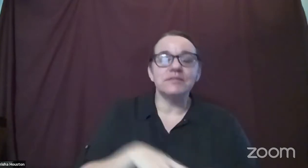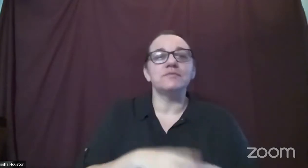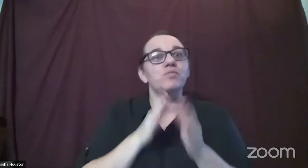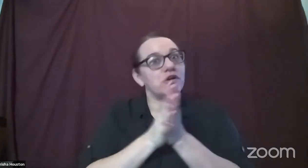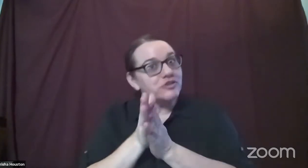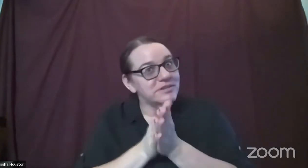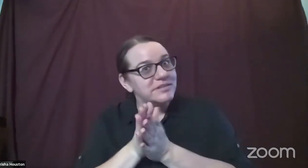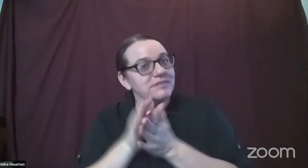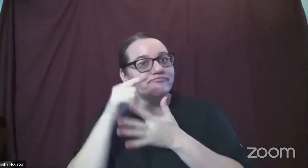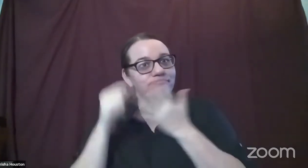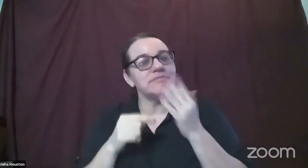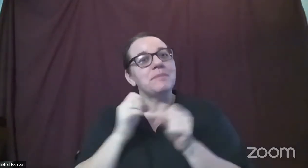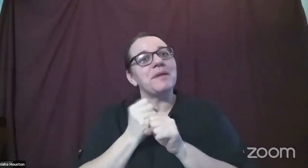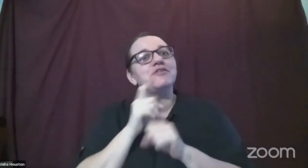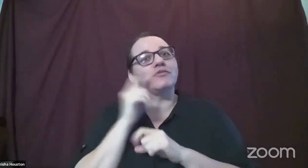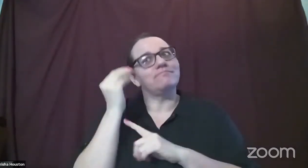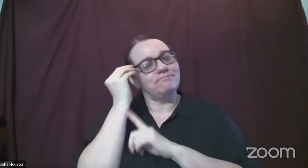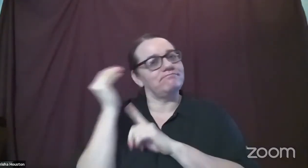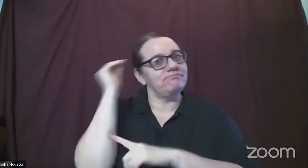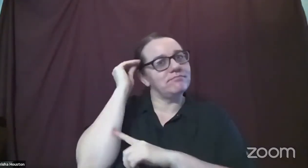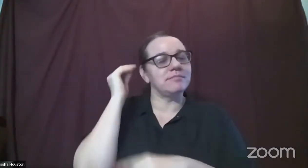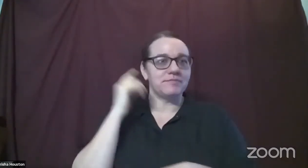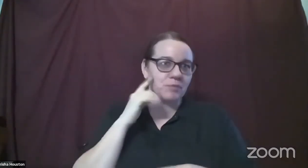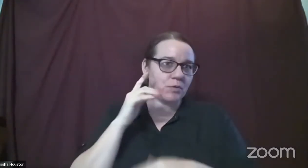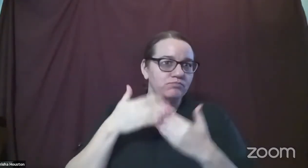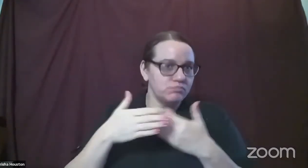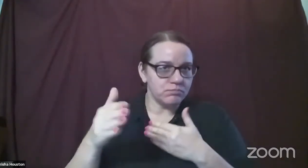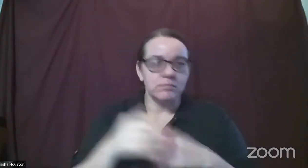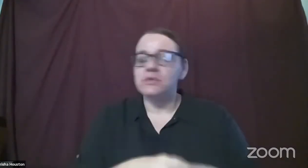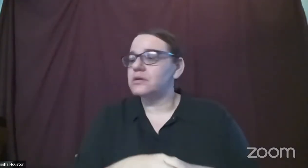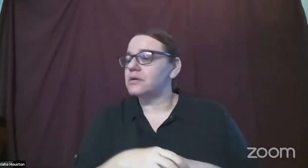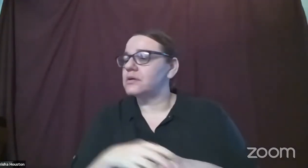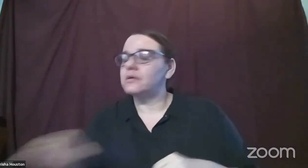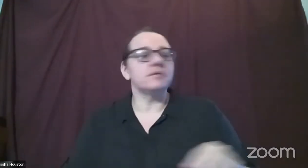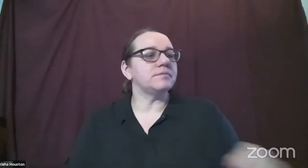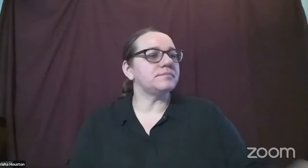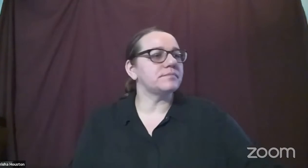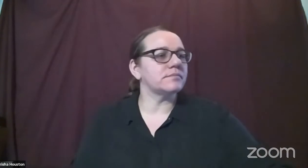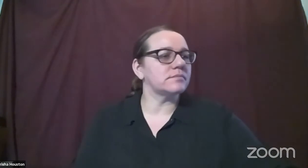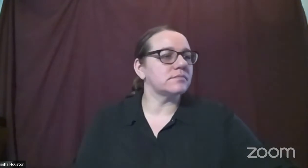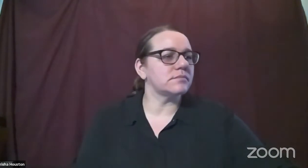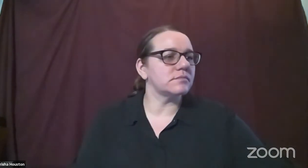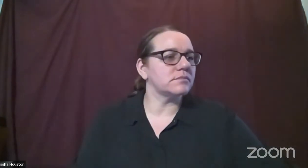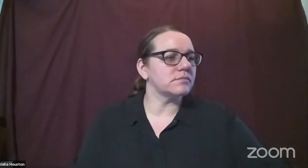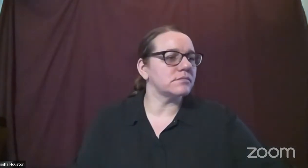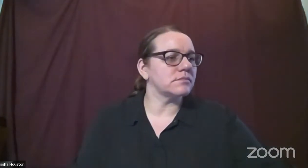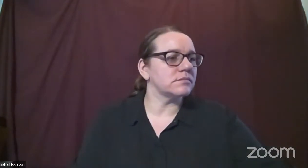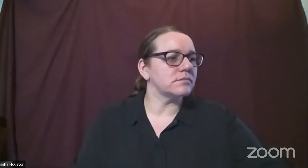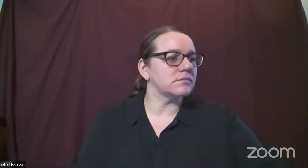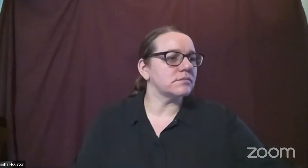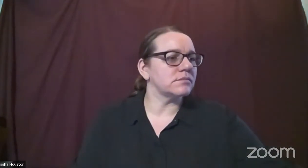sickness, to do all of the CDC recommendations, washing hands and mask wearing, etc.